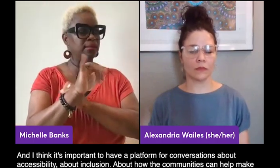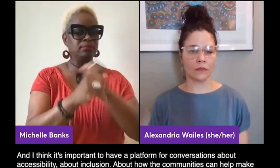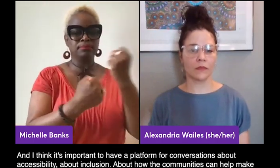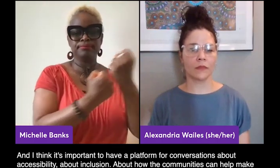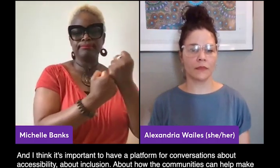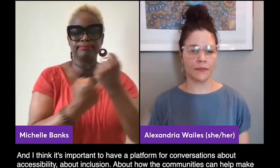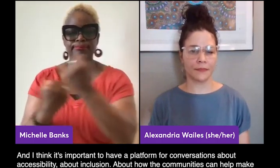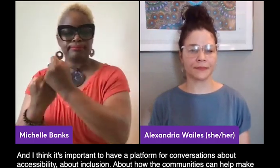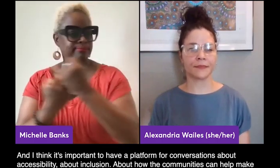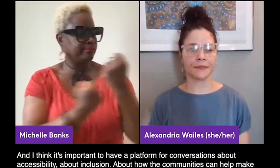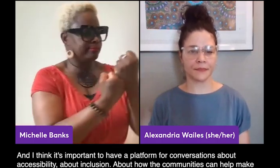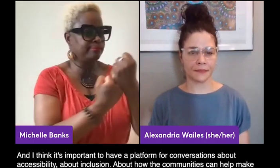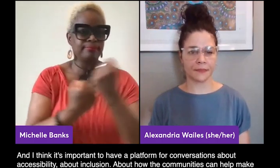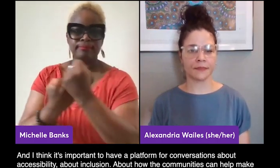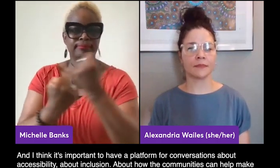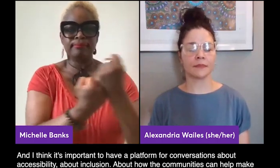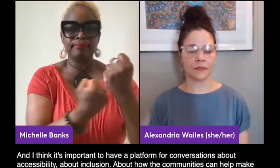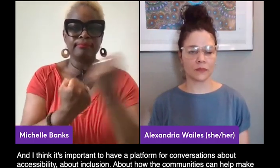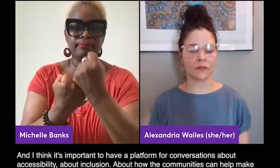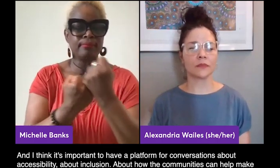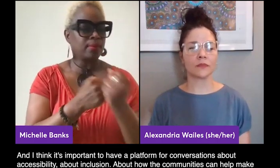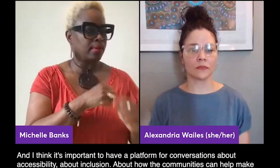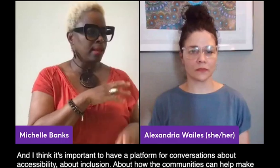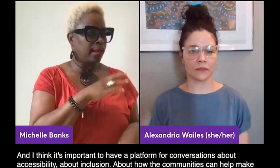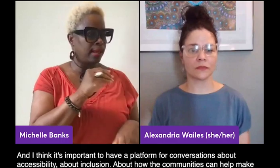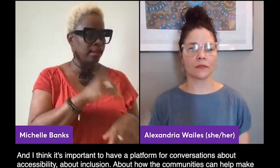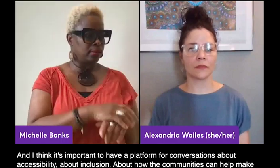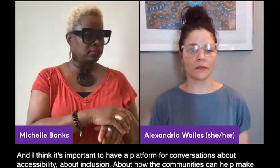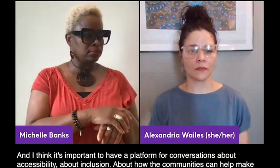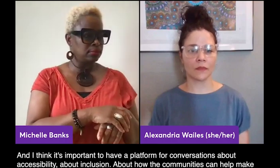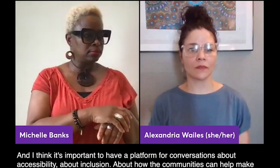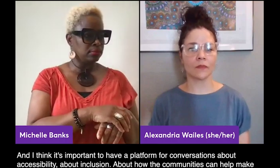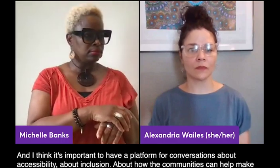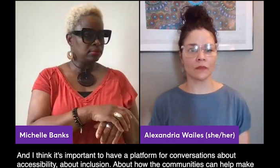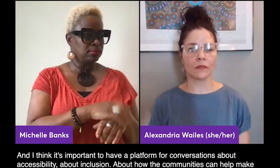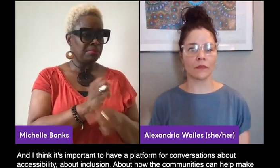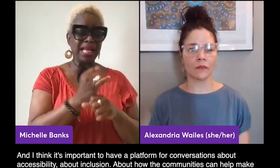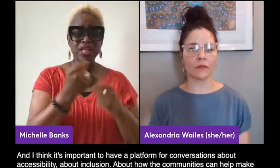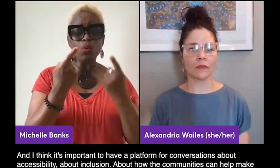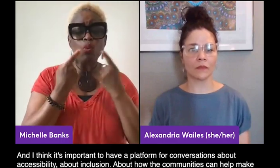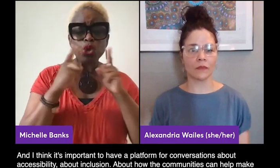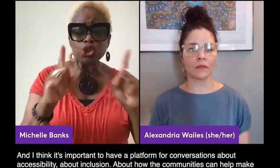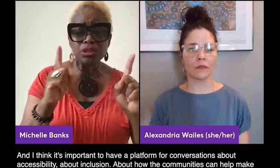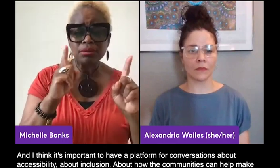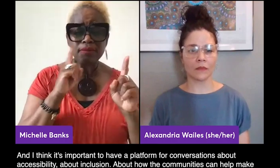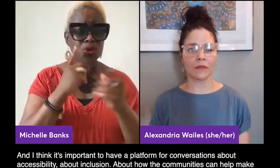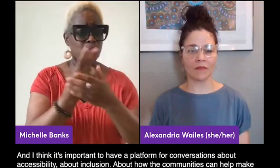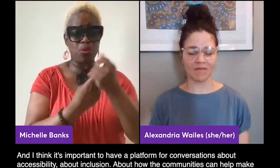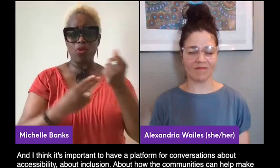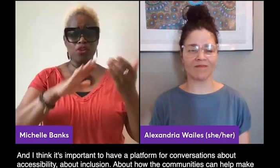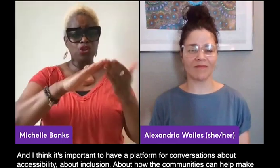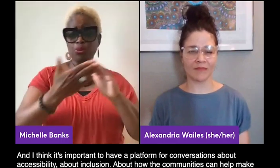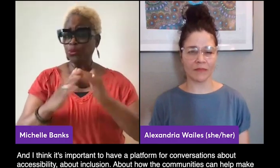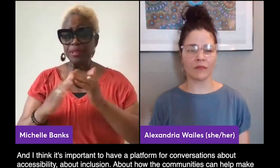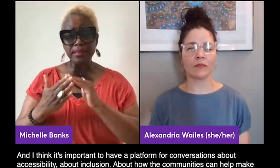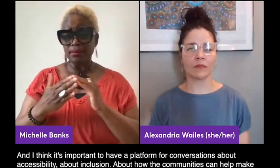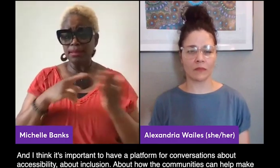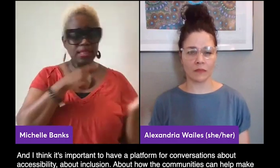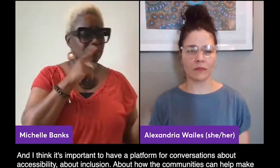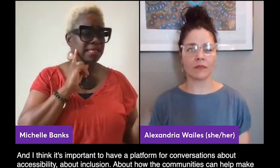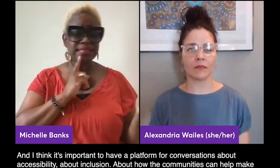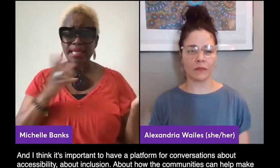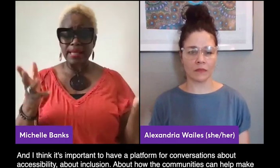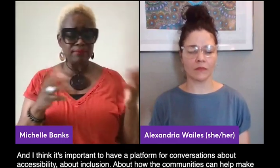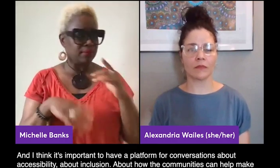make change by supporting each other. and make it work for both communities,